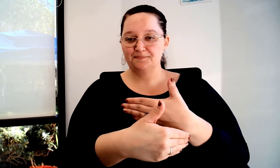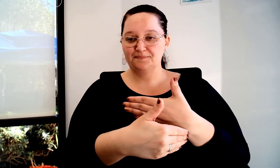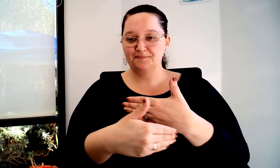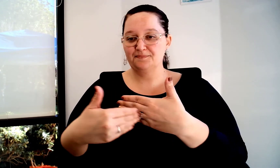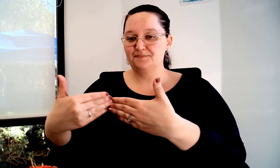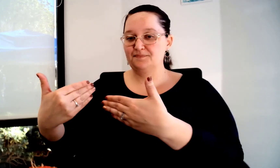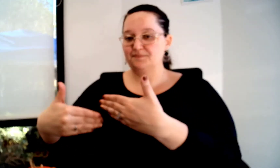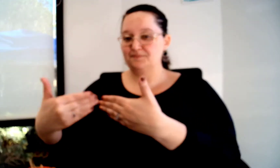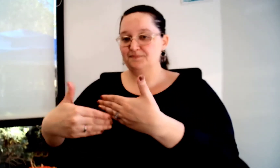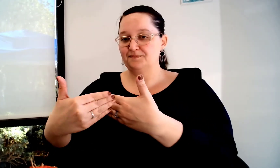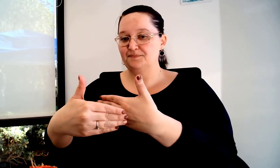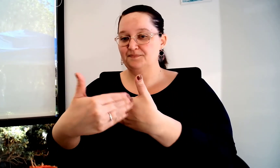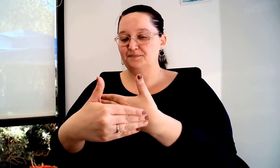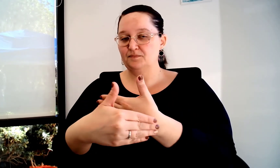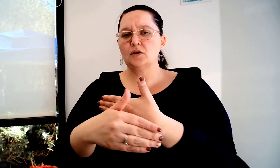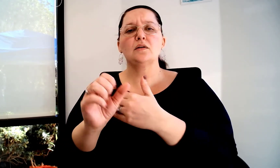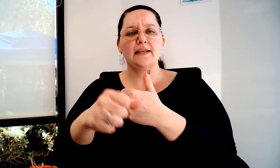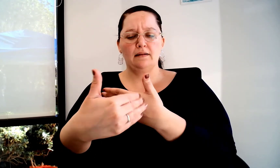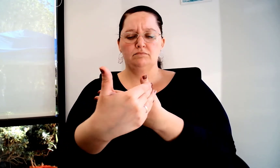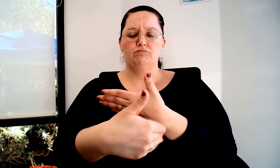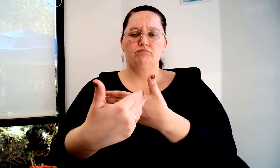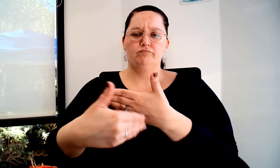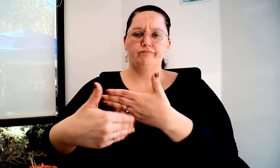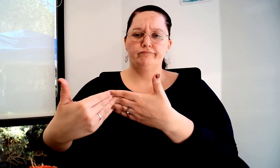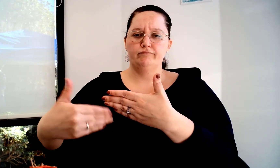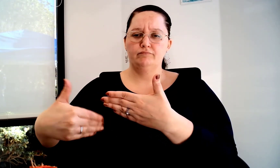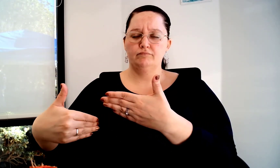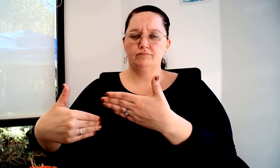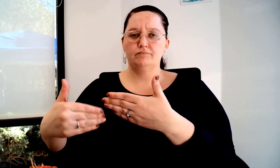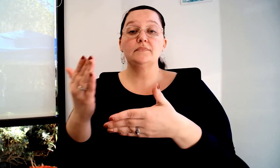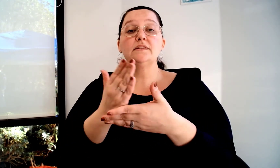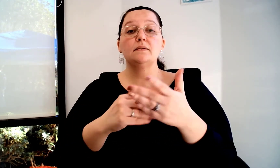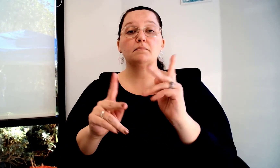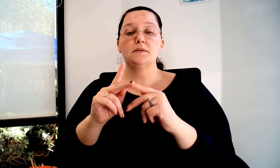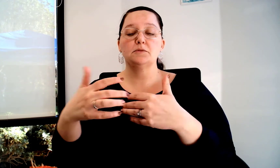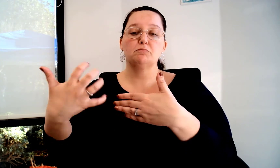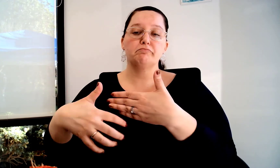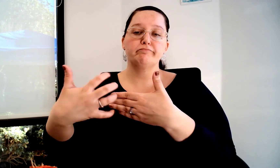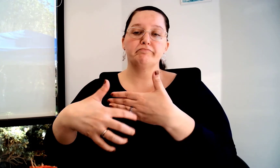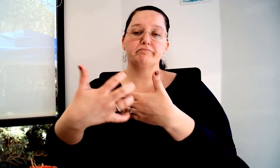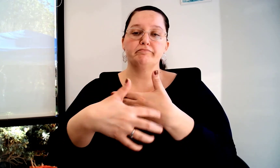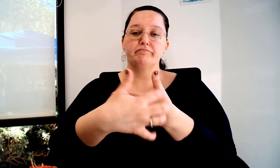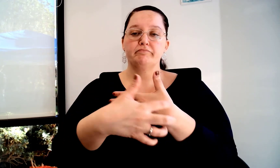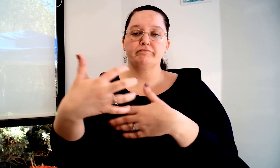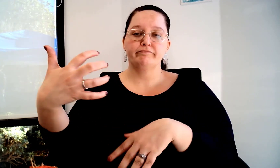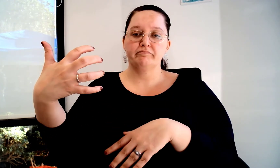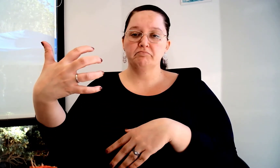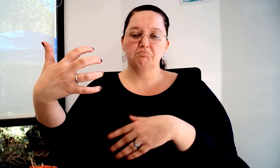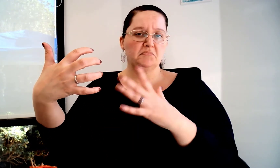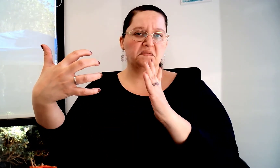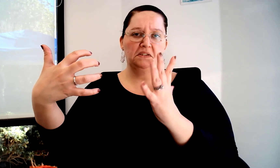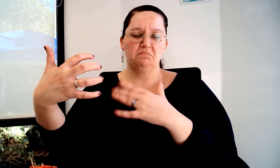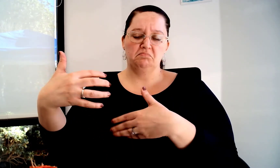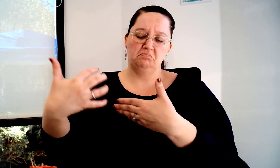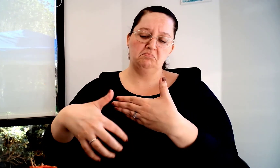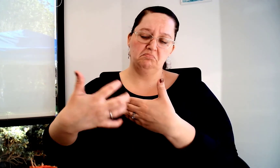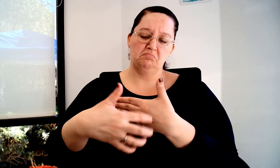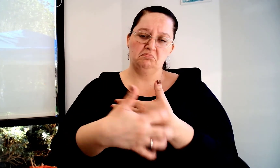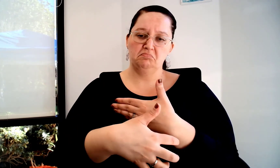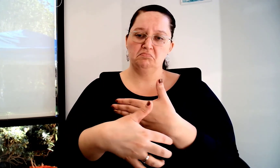You either slice toward your wrist or you slice toward your fingertips. Some people will use a bent 5 for this as well. That's fine, you can